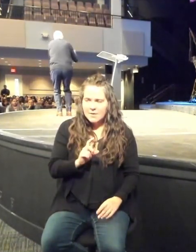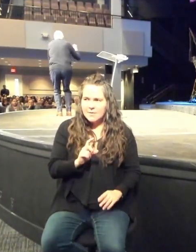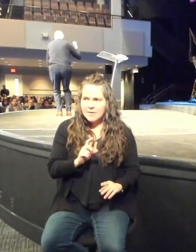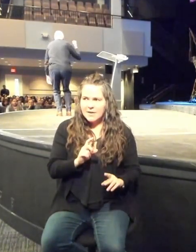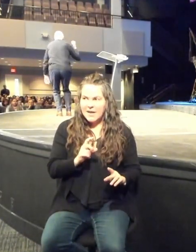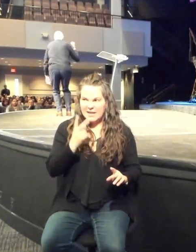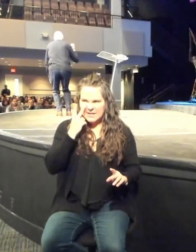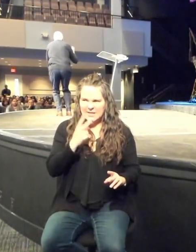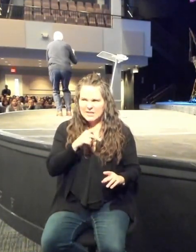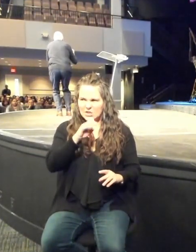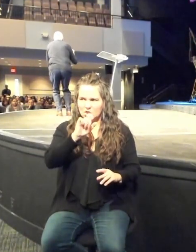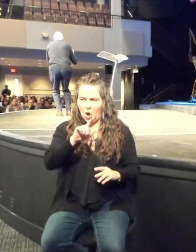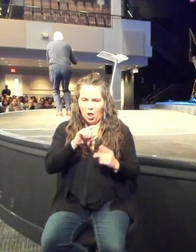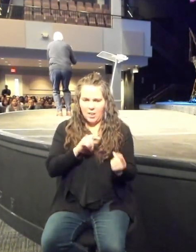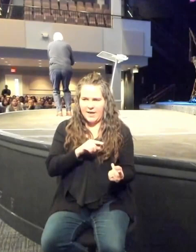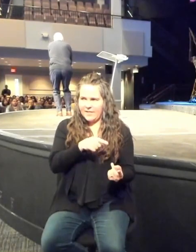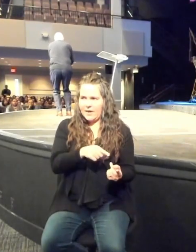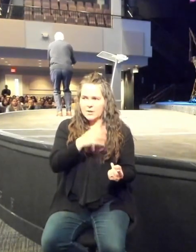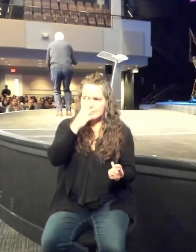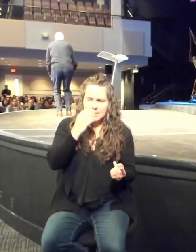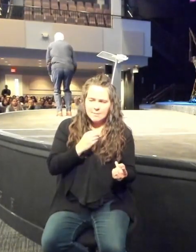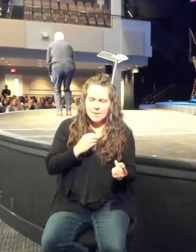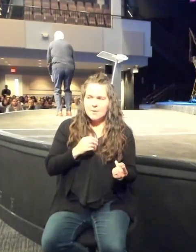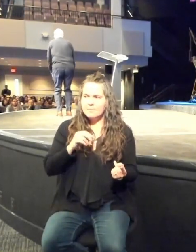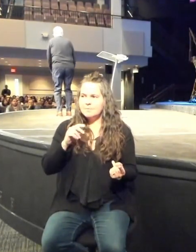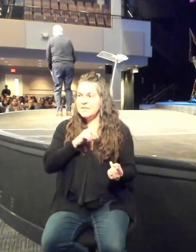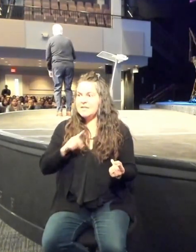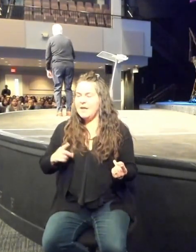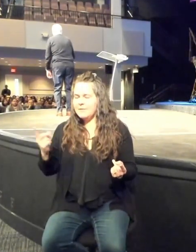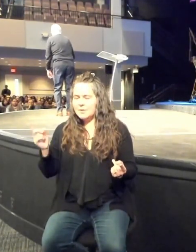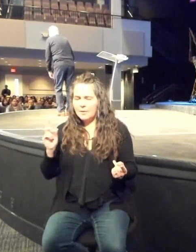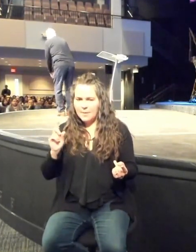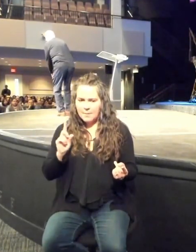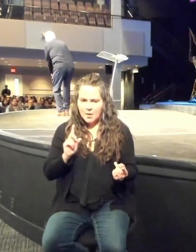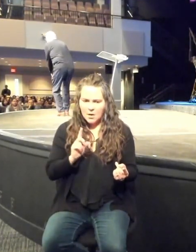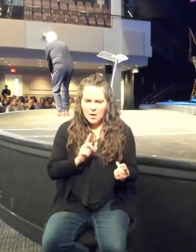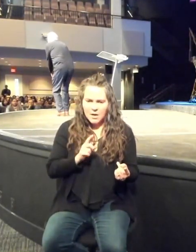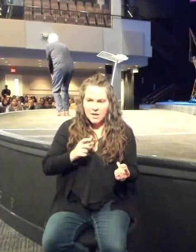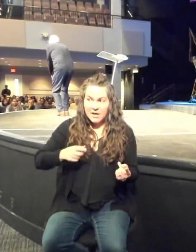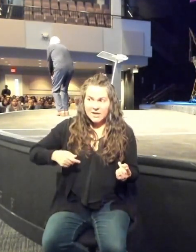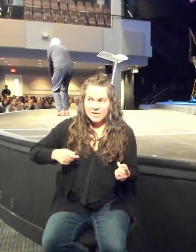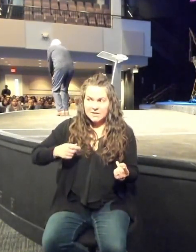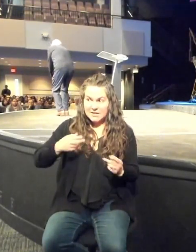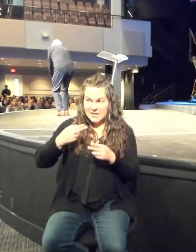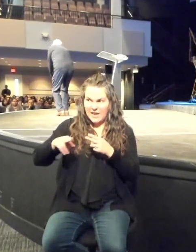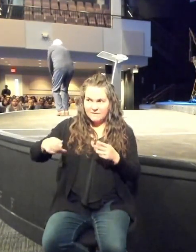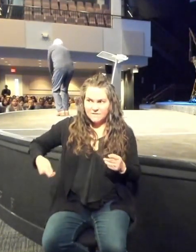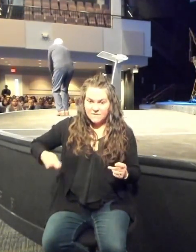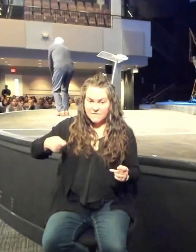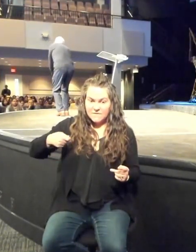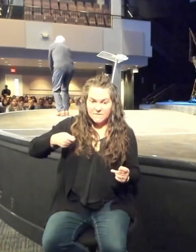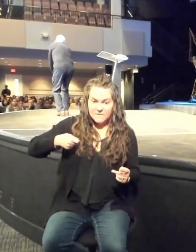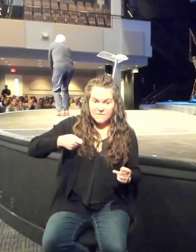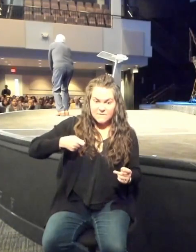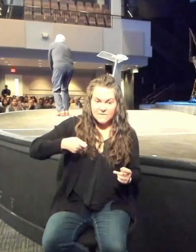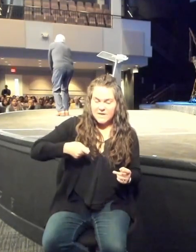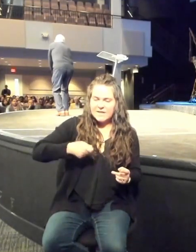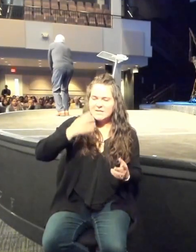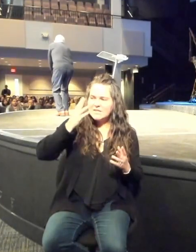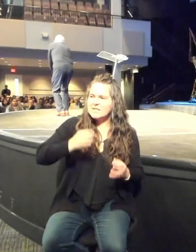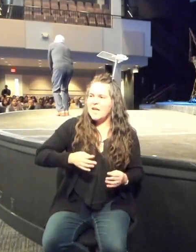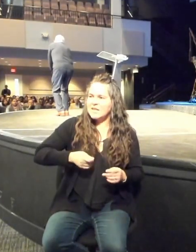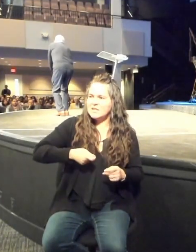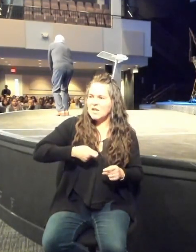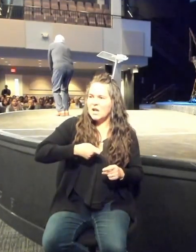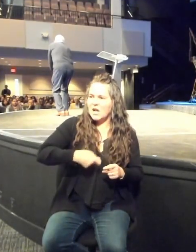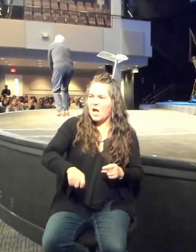has the knife in his hand, but somehow he stops before he murders him and cuts off a portion of the royal